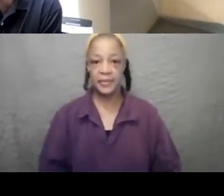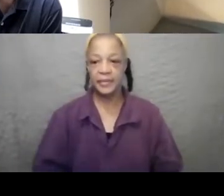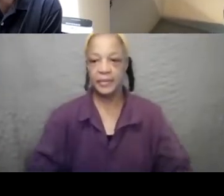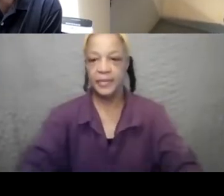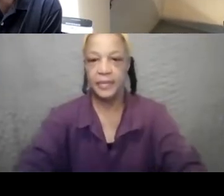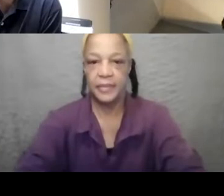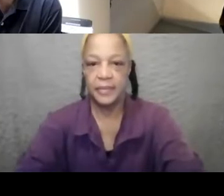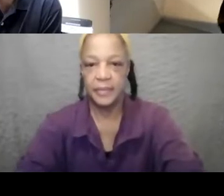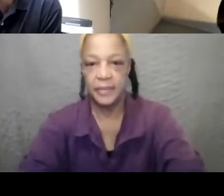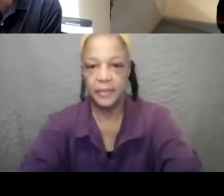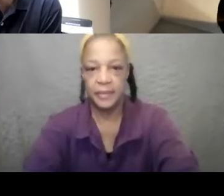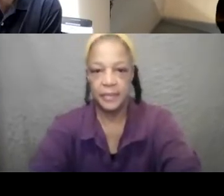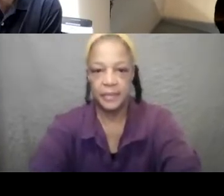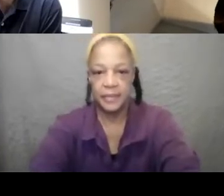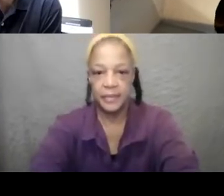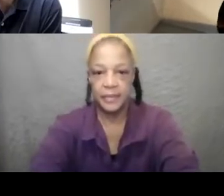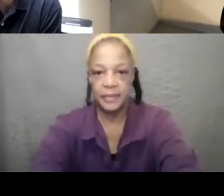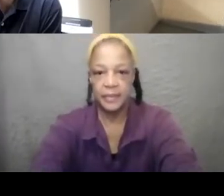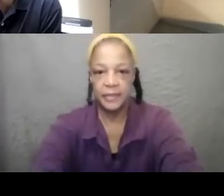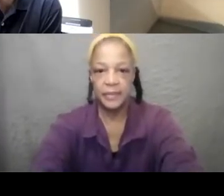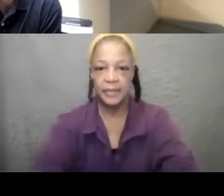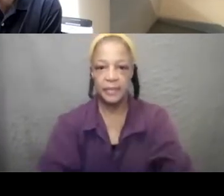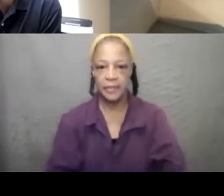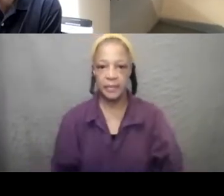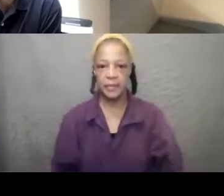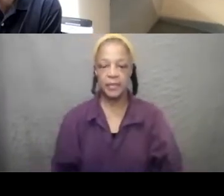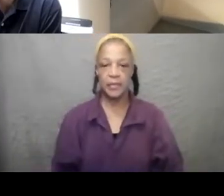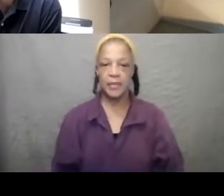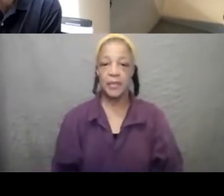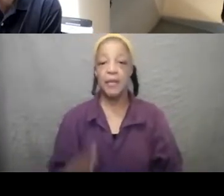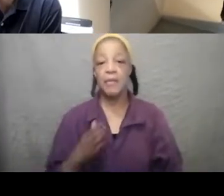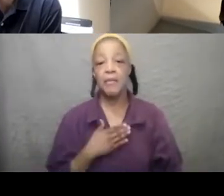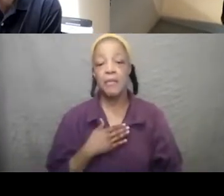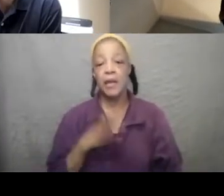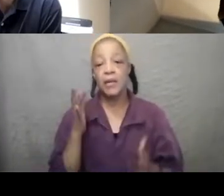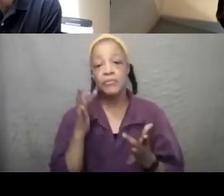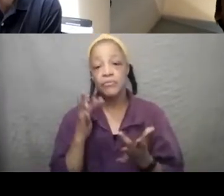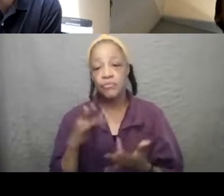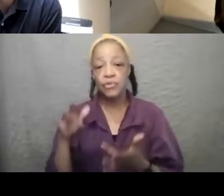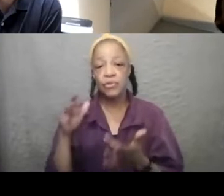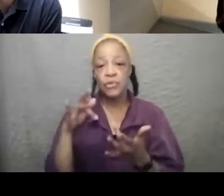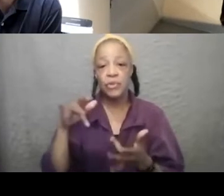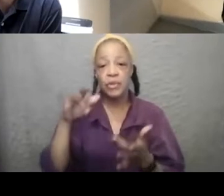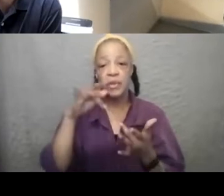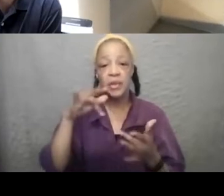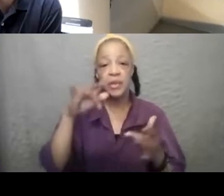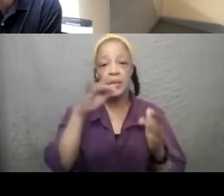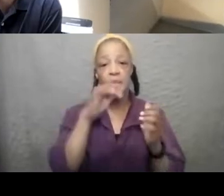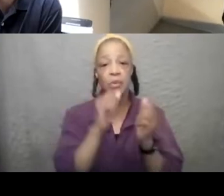So my journey with discovering